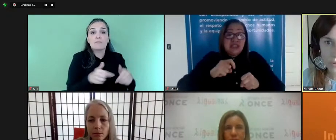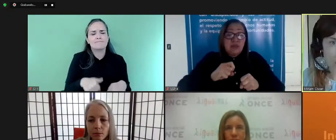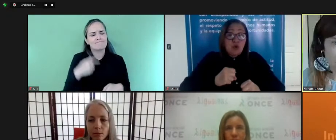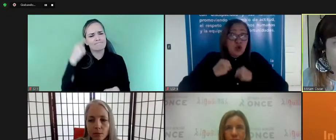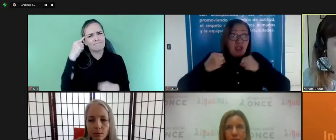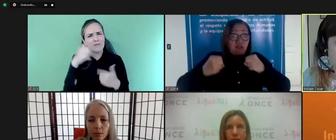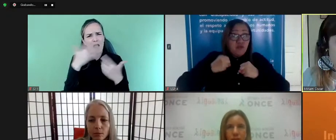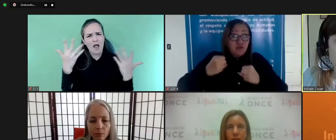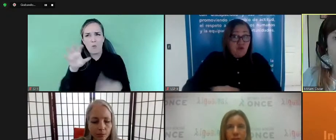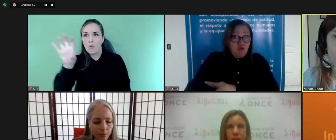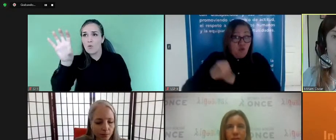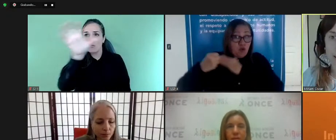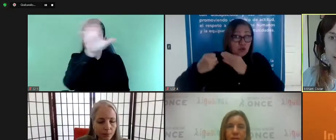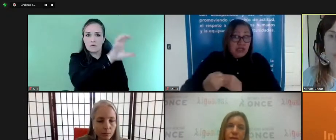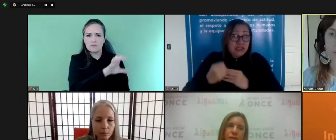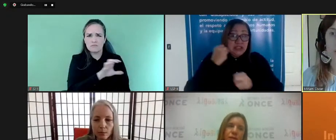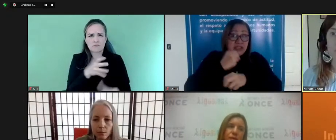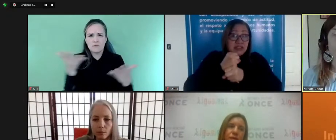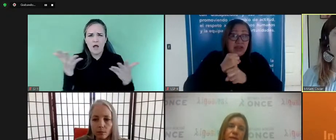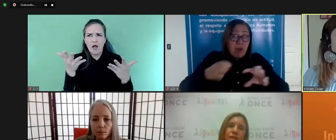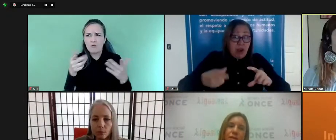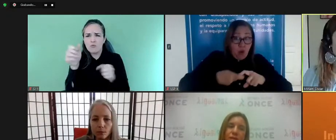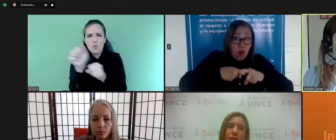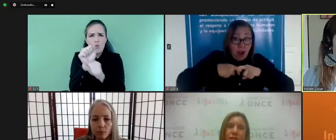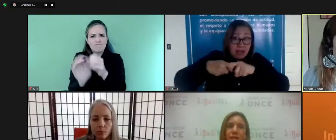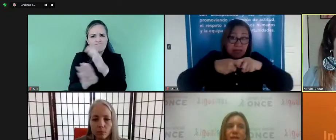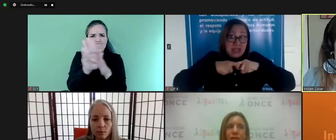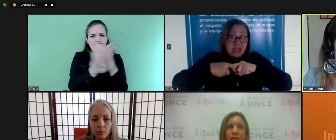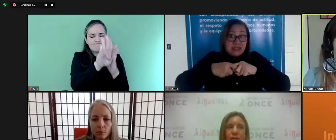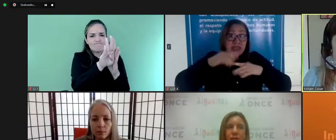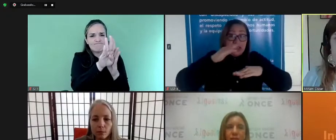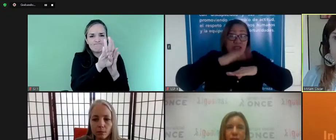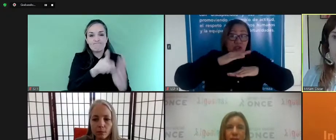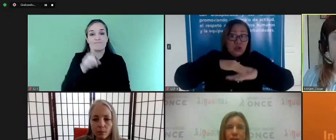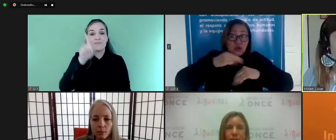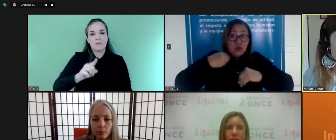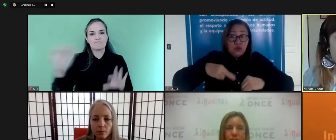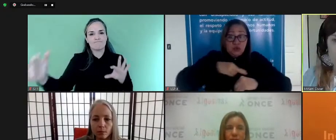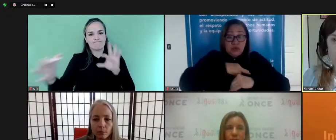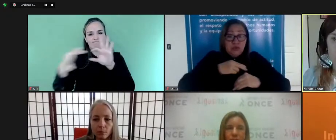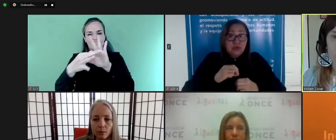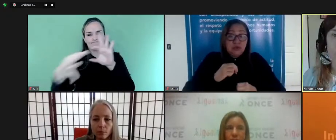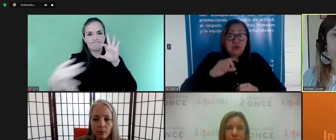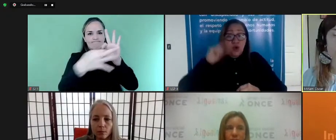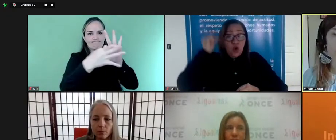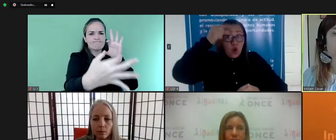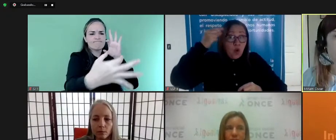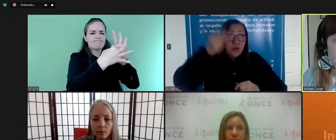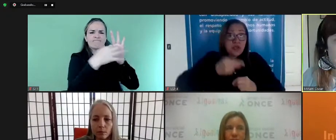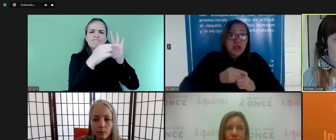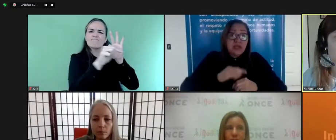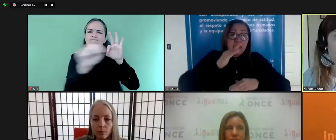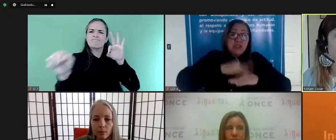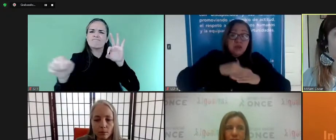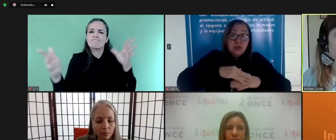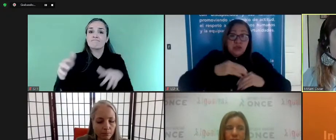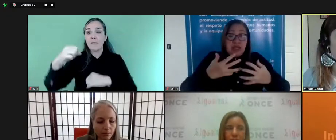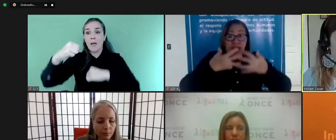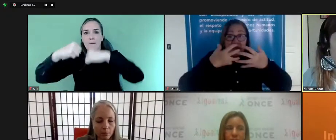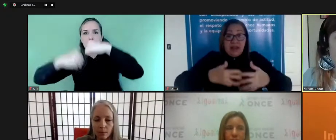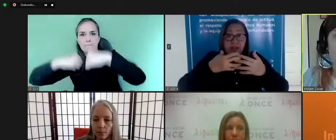disabilities we need to restraint and work in alliances with our strategic partners which are